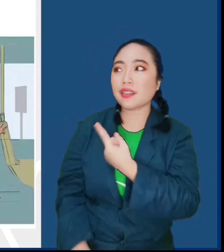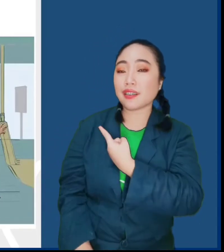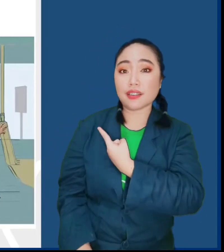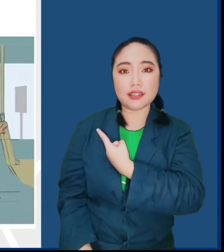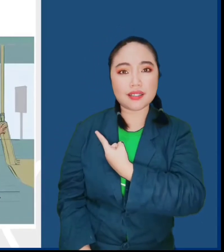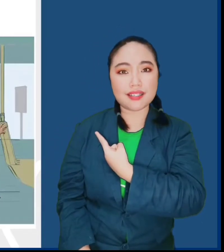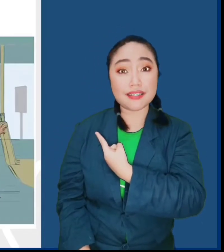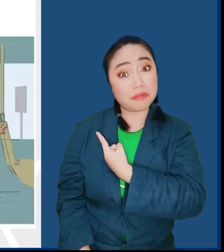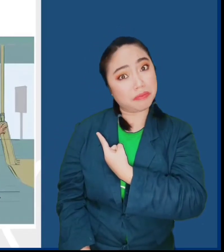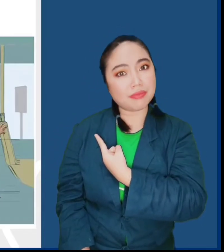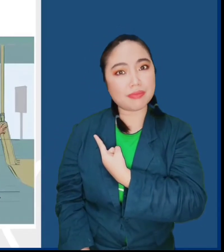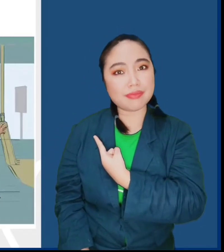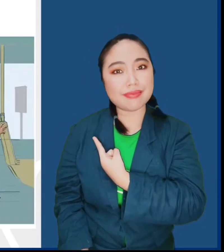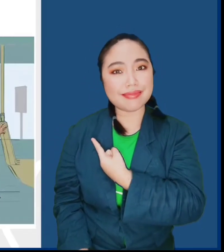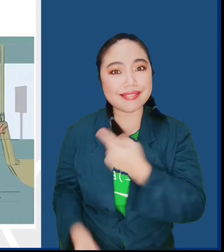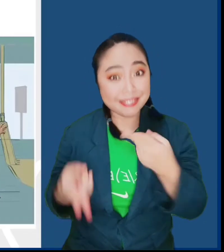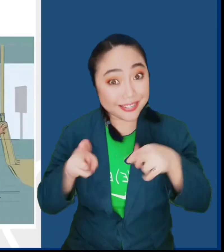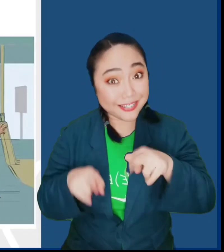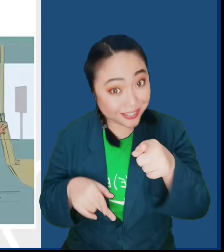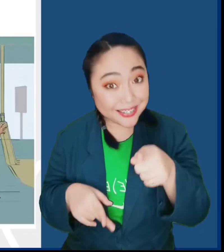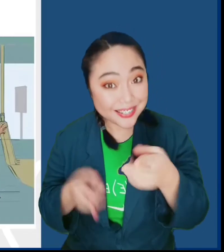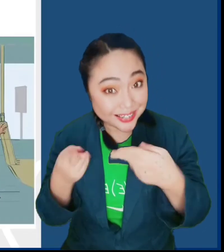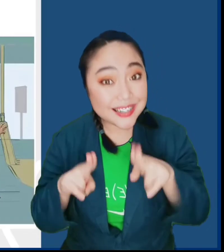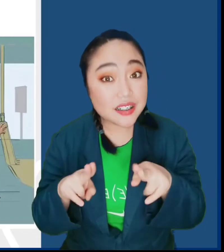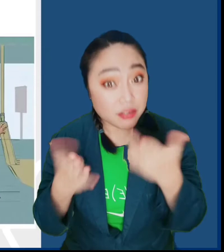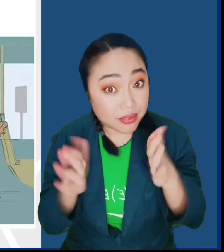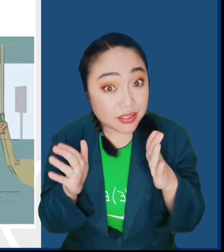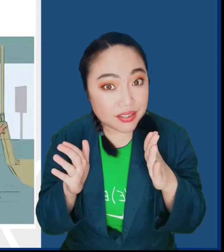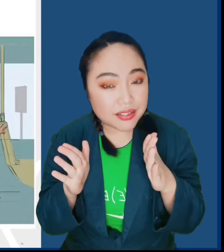picture. Have you experienced that?